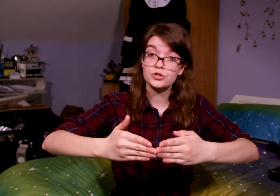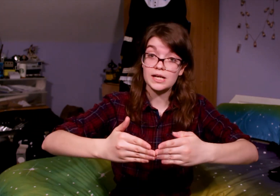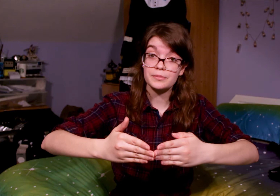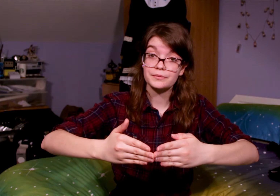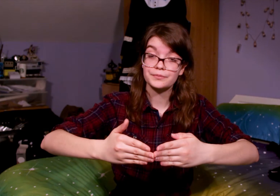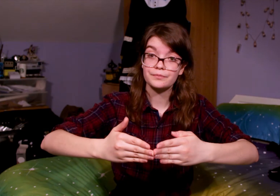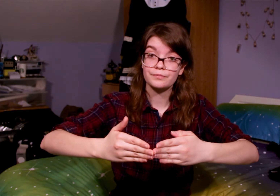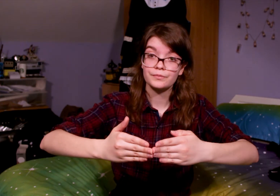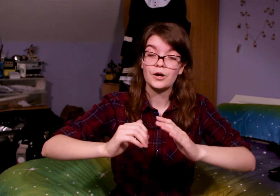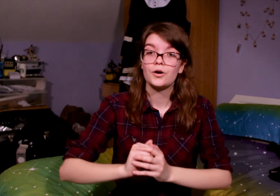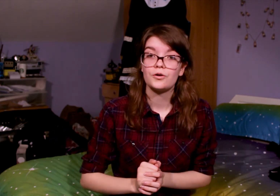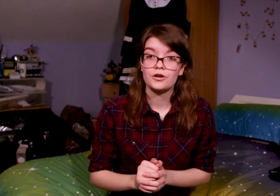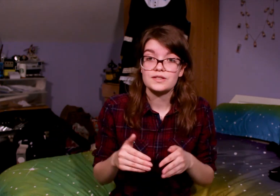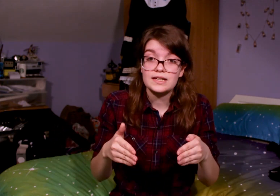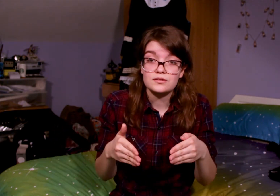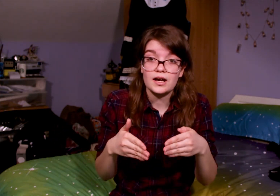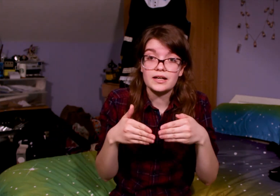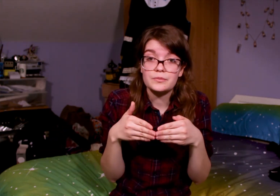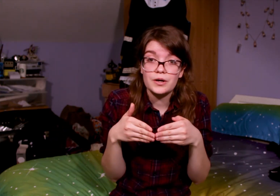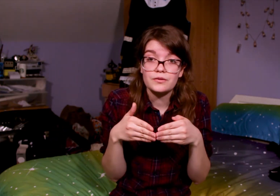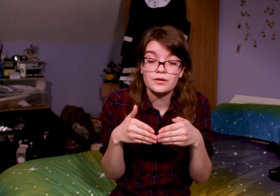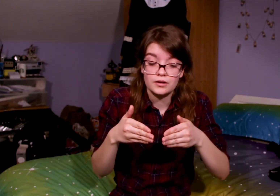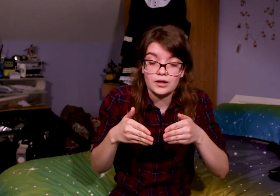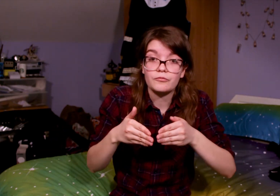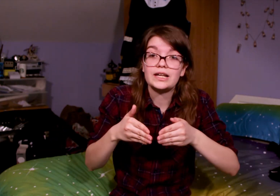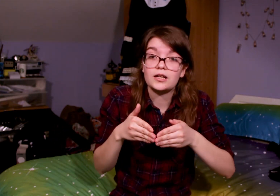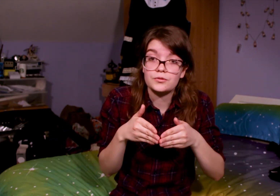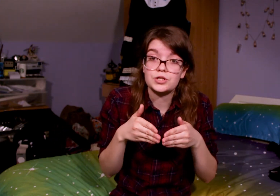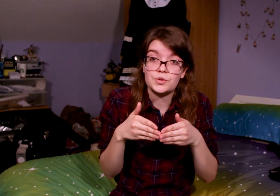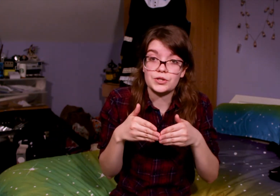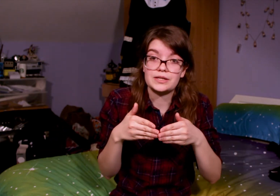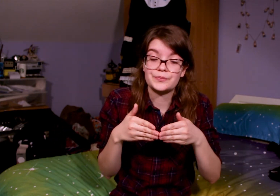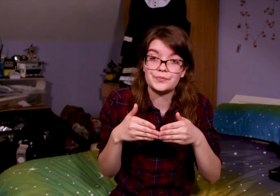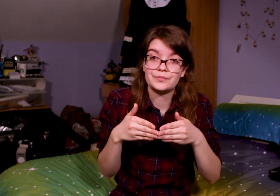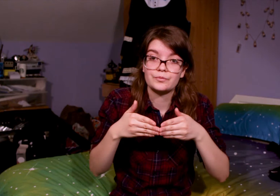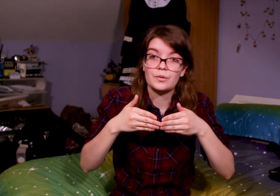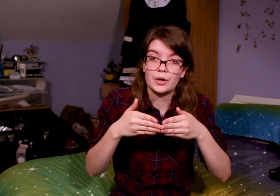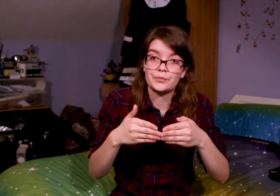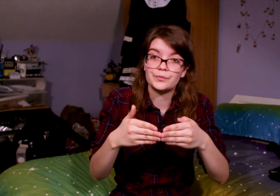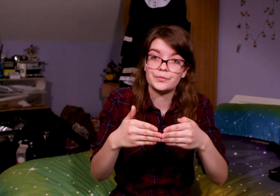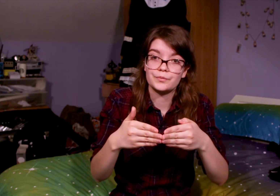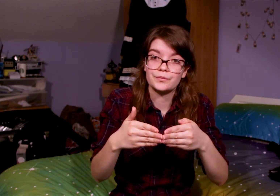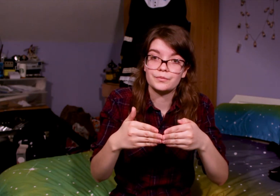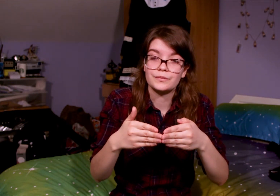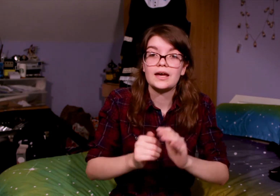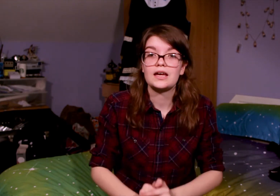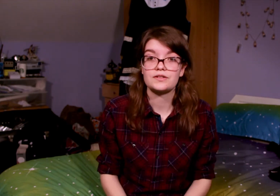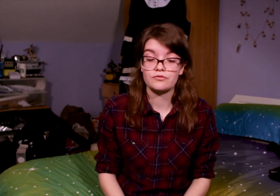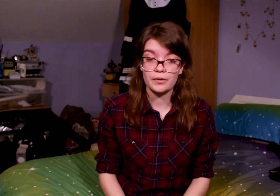ship. Or if it's a little tiny boat, come really close to your body. Boat. If it's a rowing